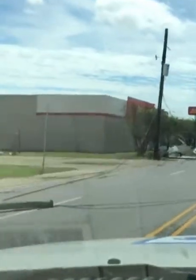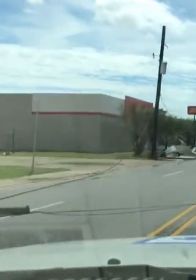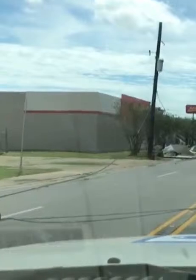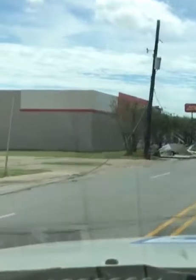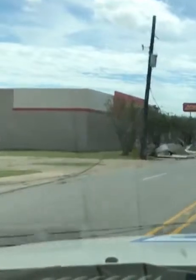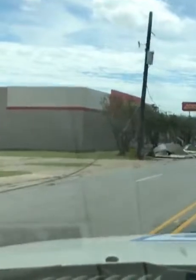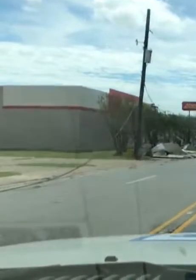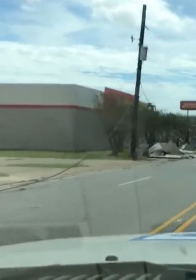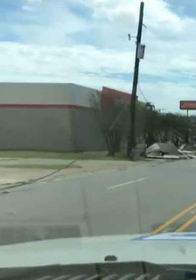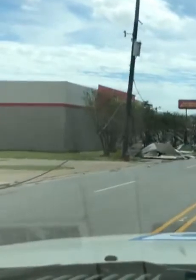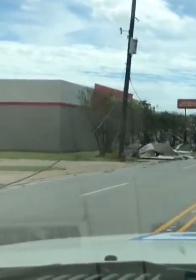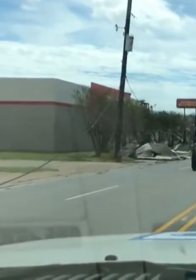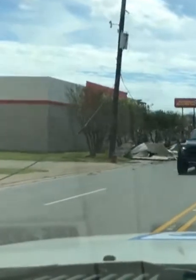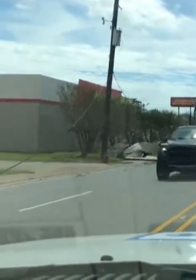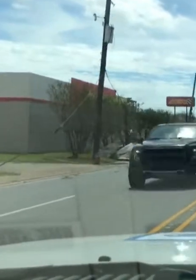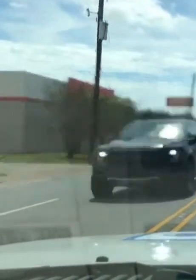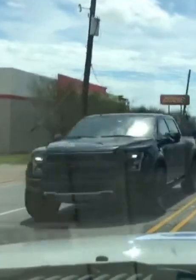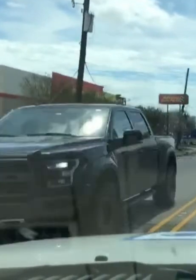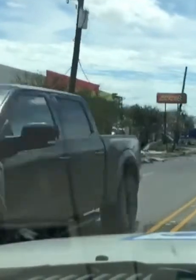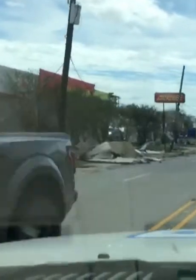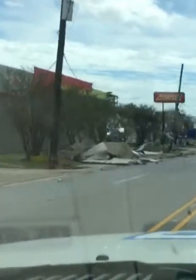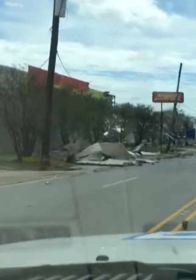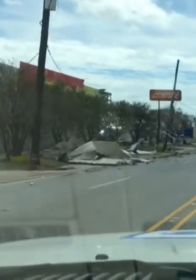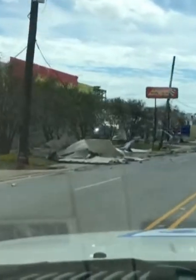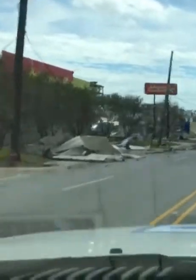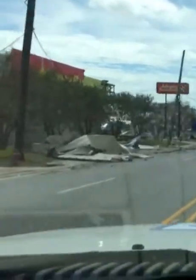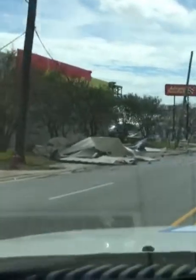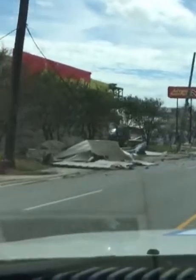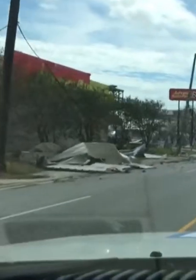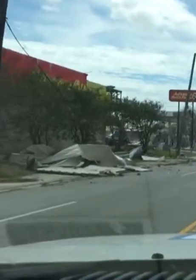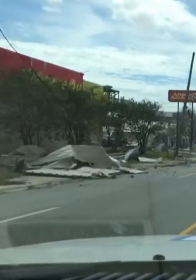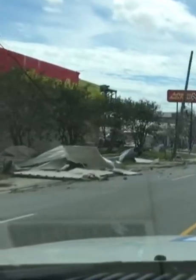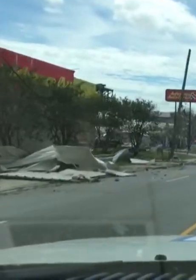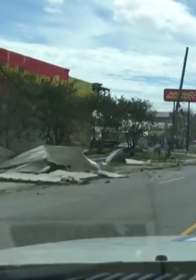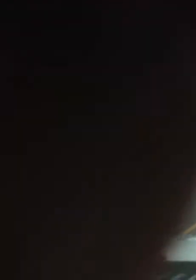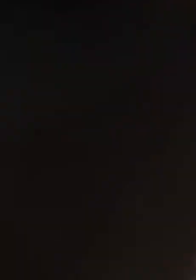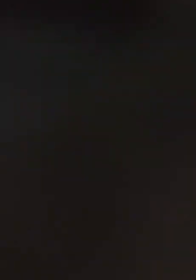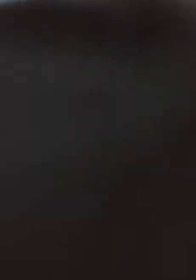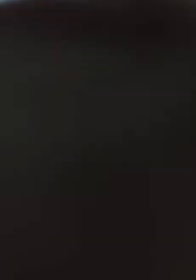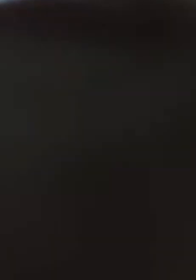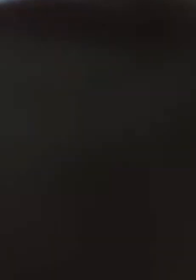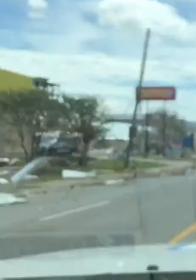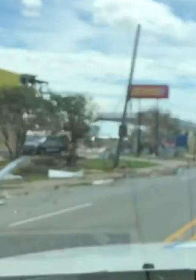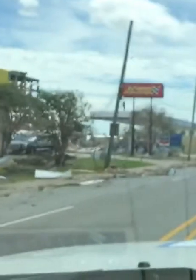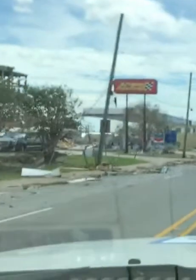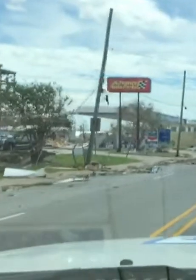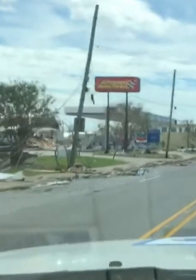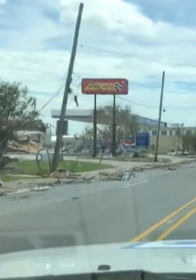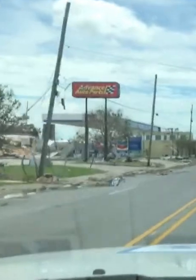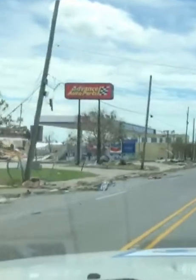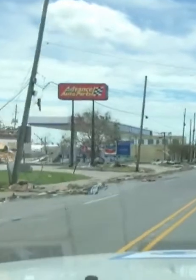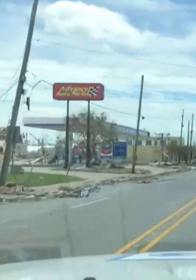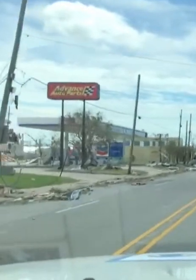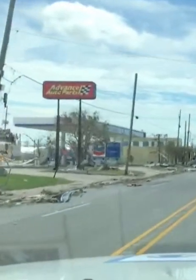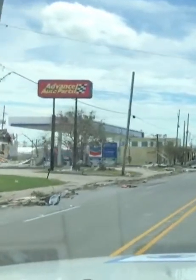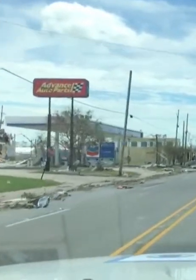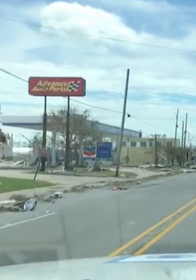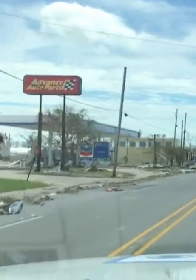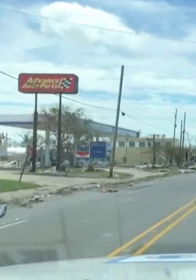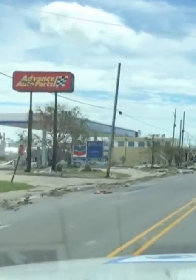Let's stop there. Stop there. Let's stop there. If you can. Will do.